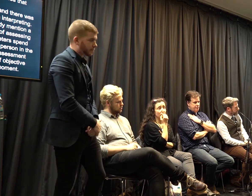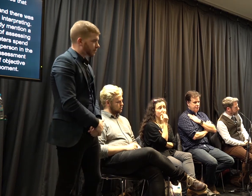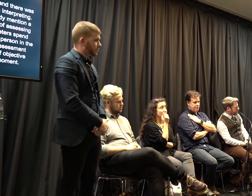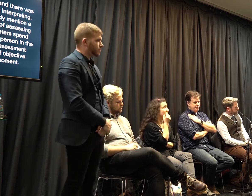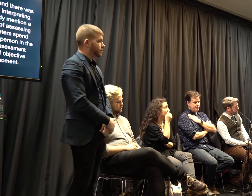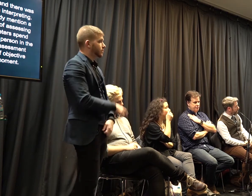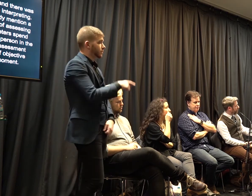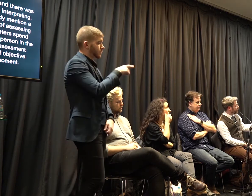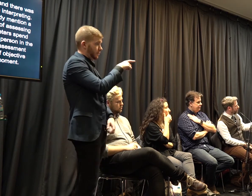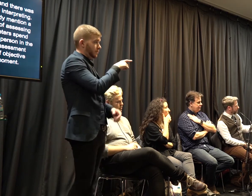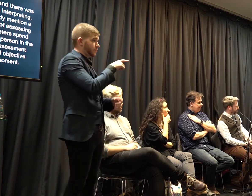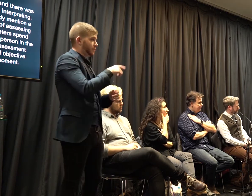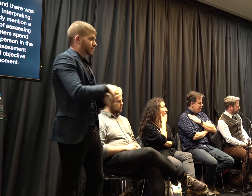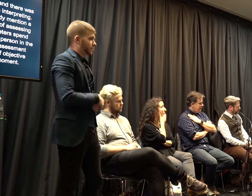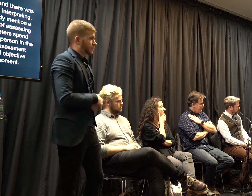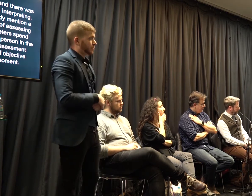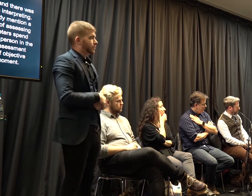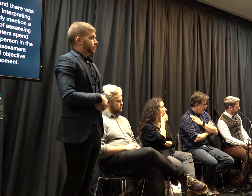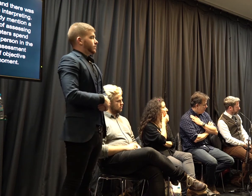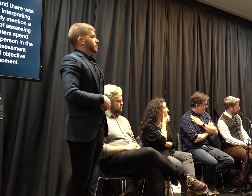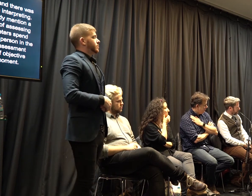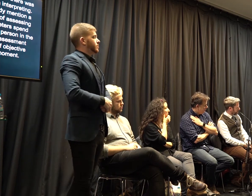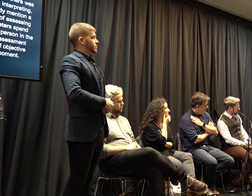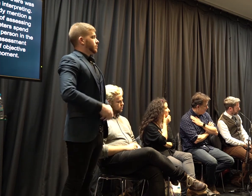here. So I work